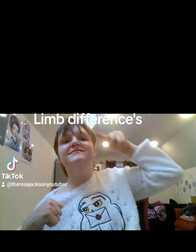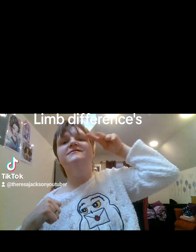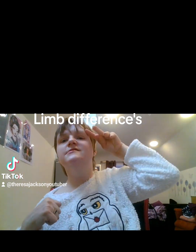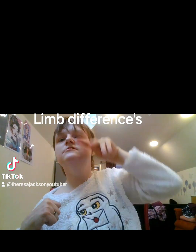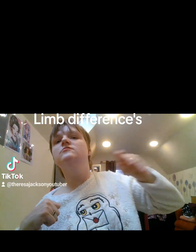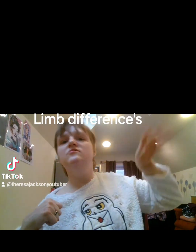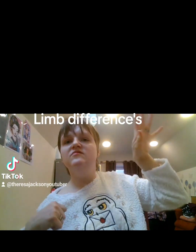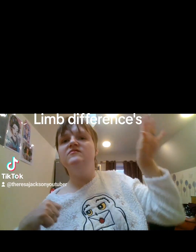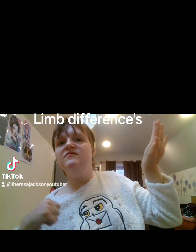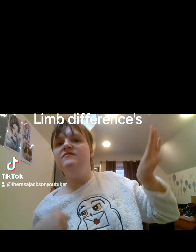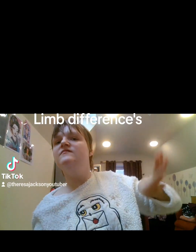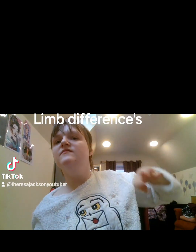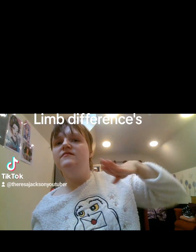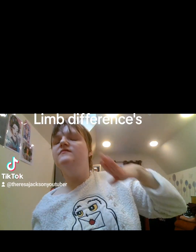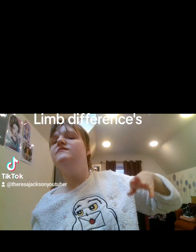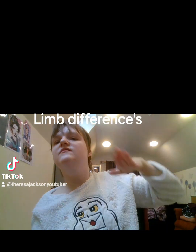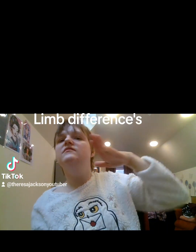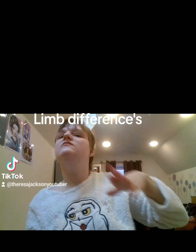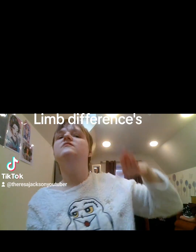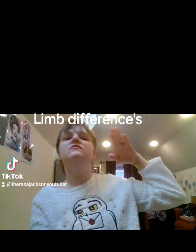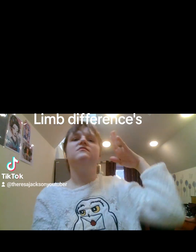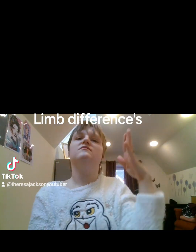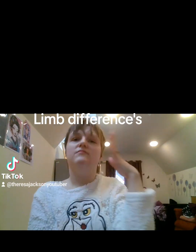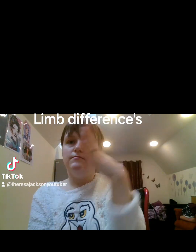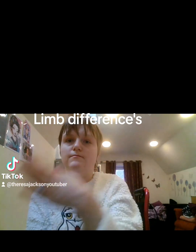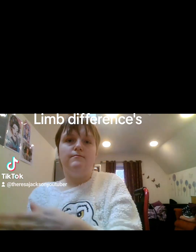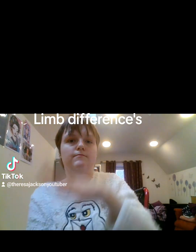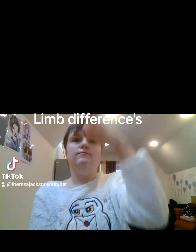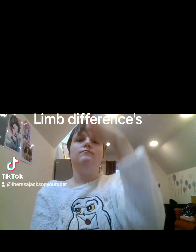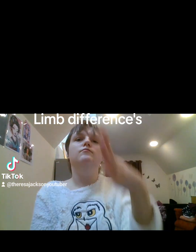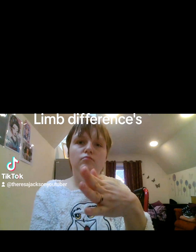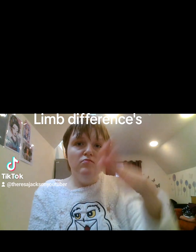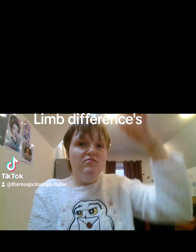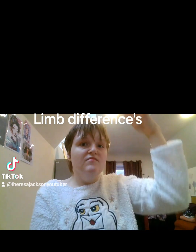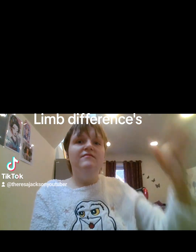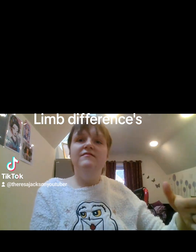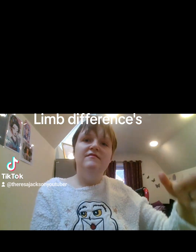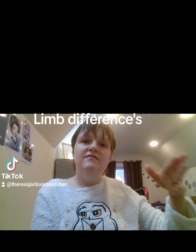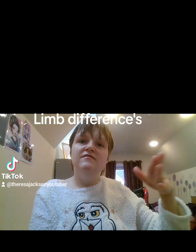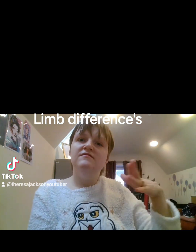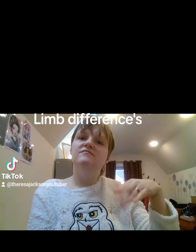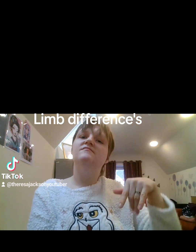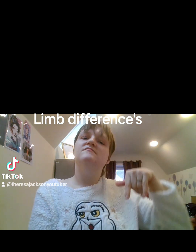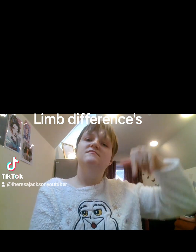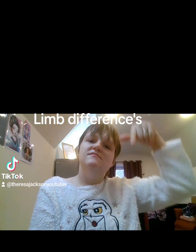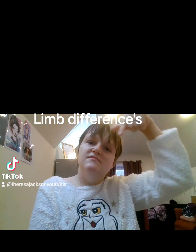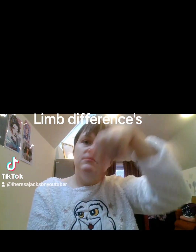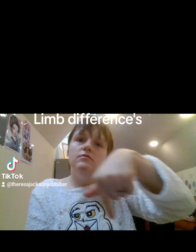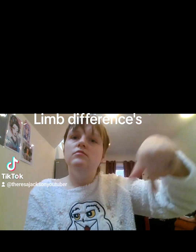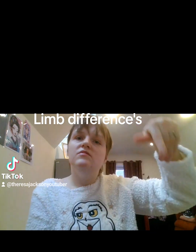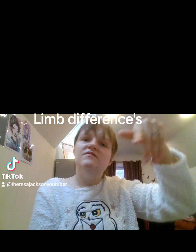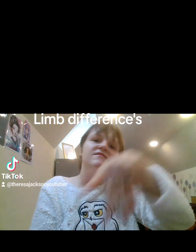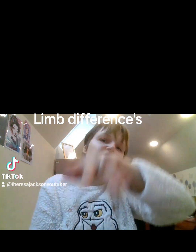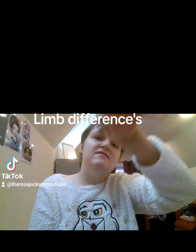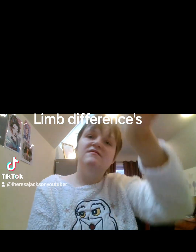and thoughts. And this goes for every video that I make. Are you or someone you